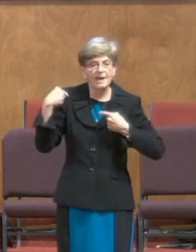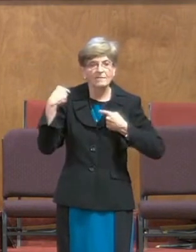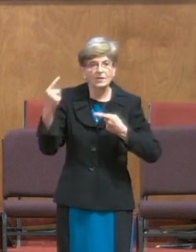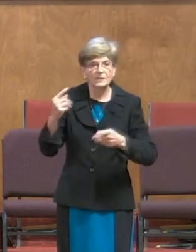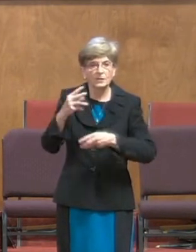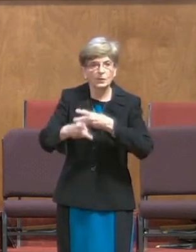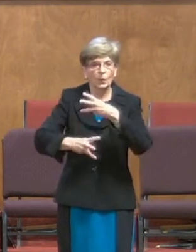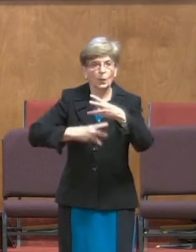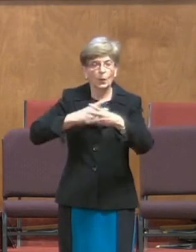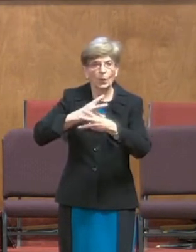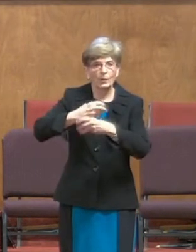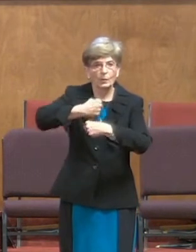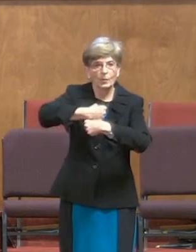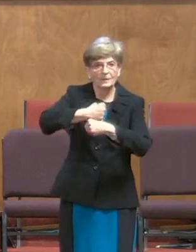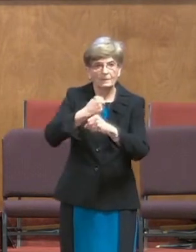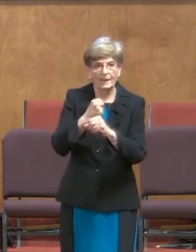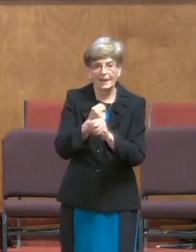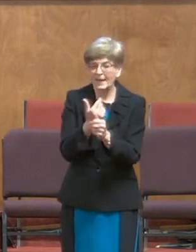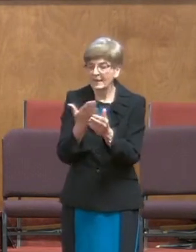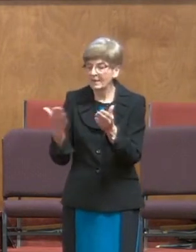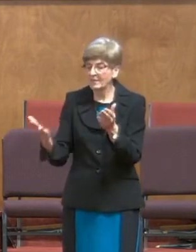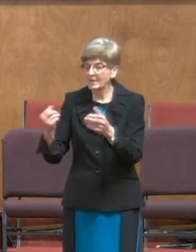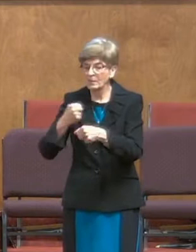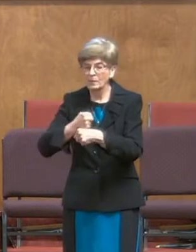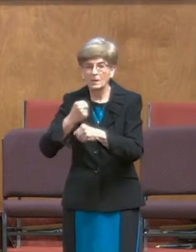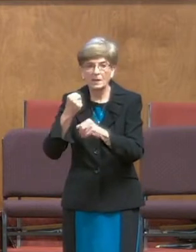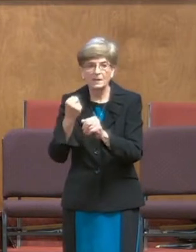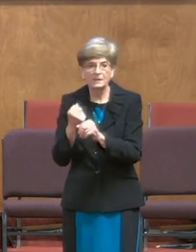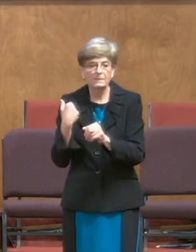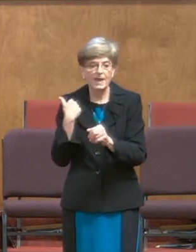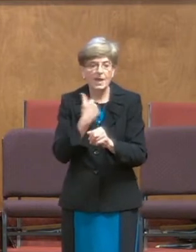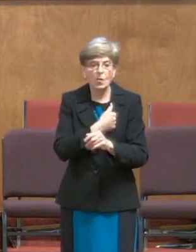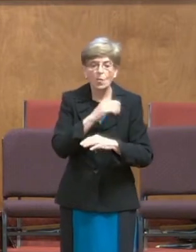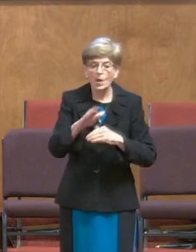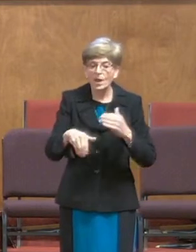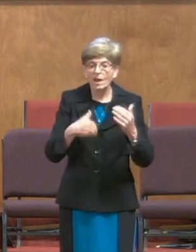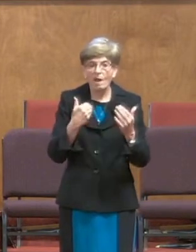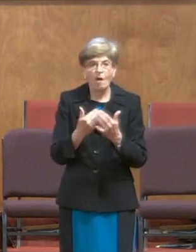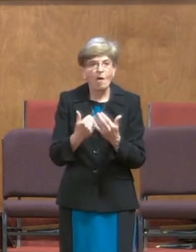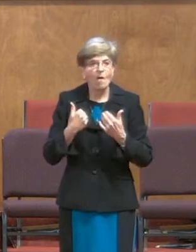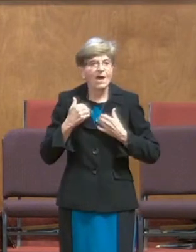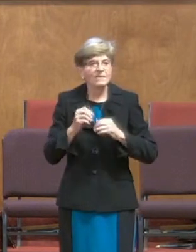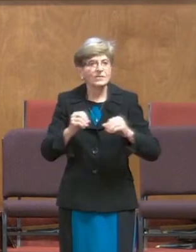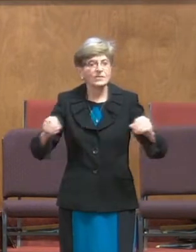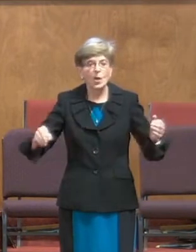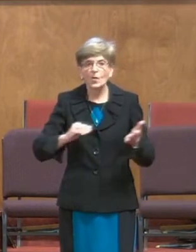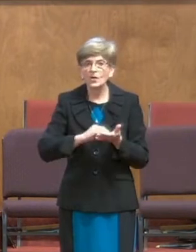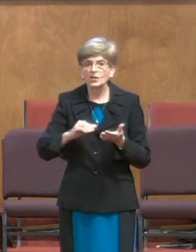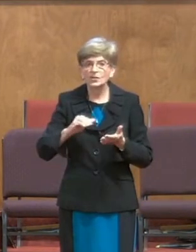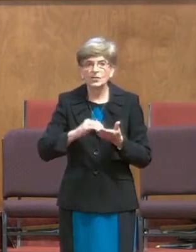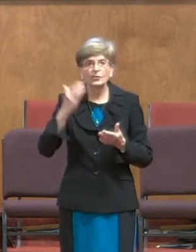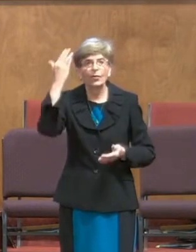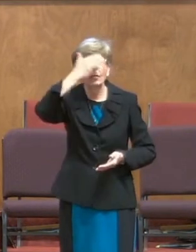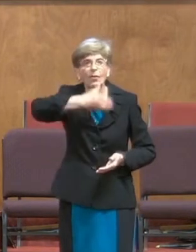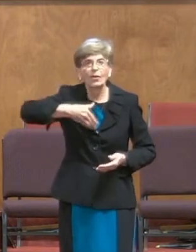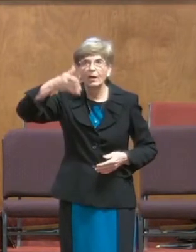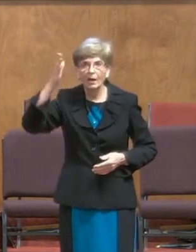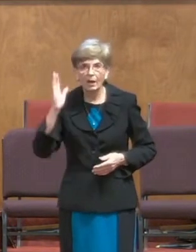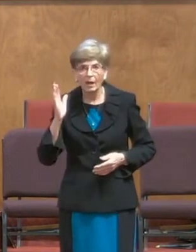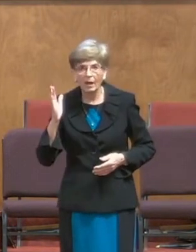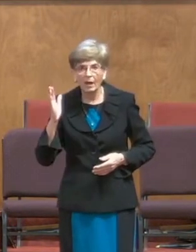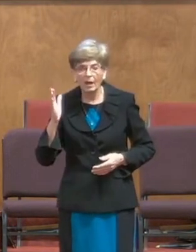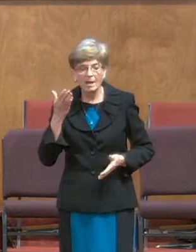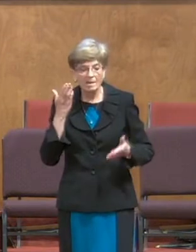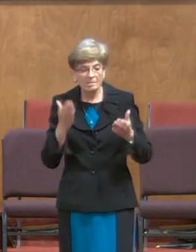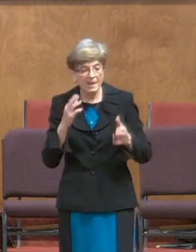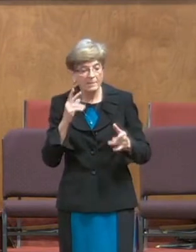of the world and the things that have been made, so that we are all without excuse. For although they knew God, they did